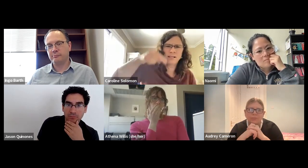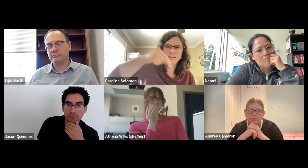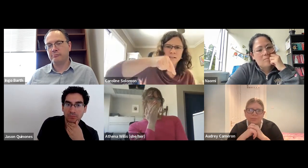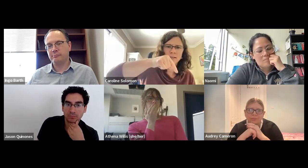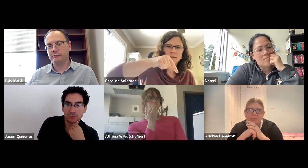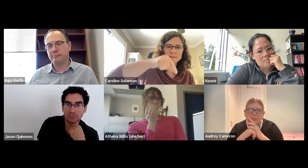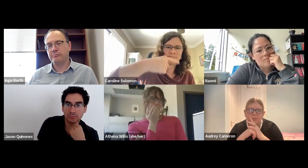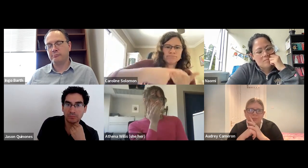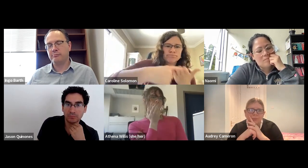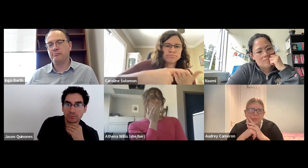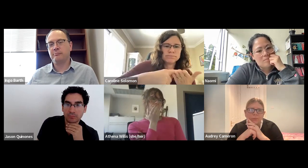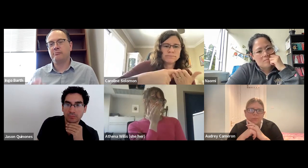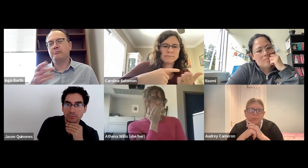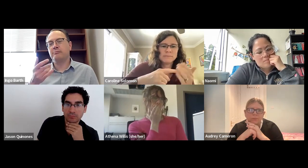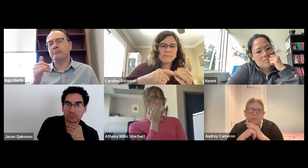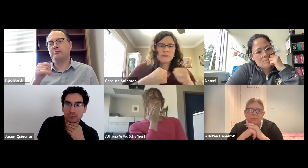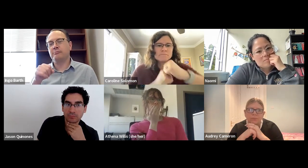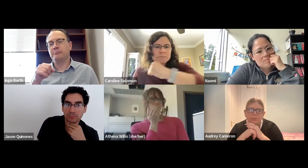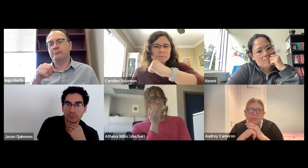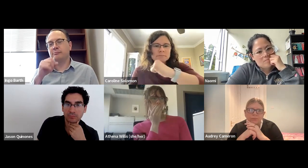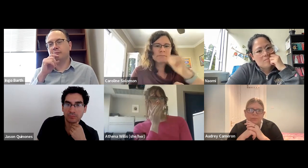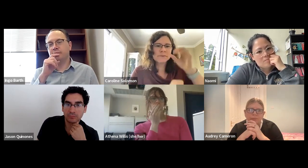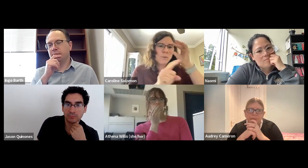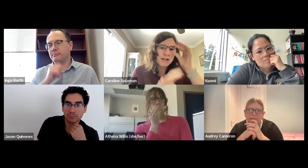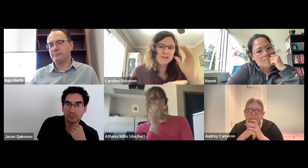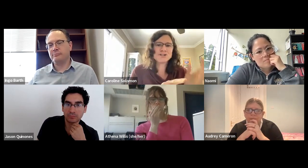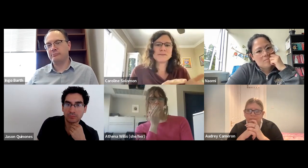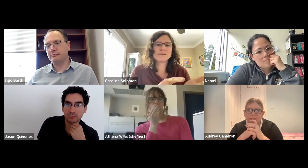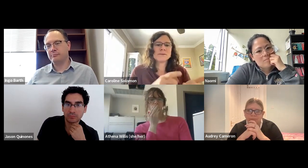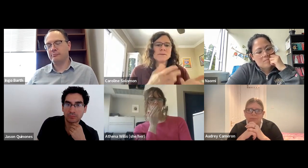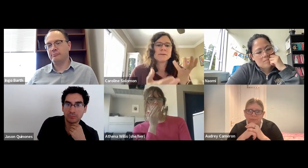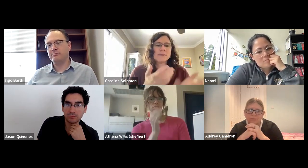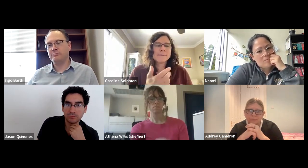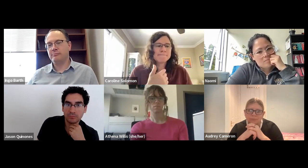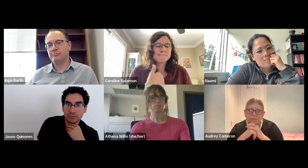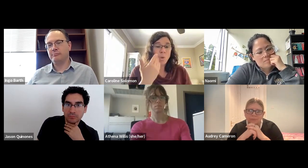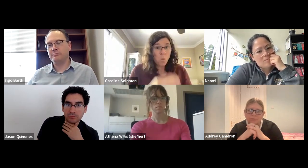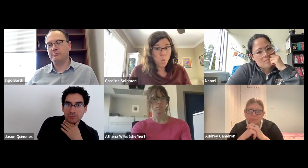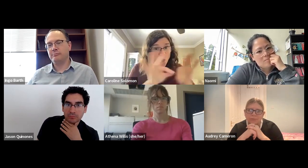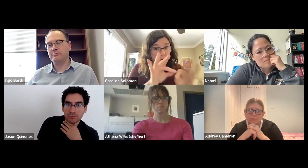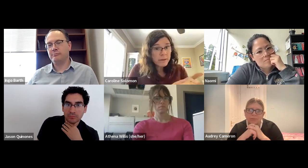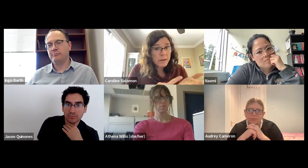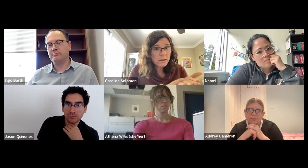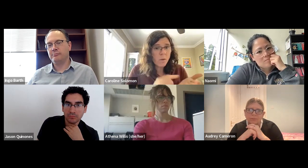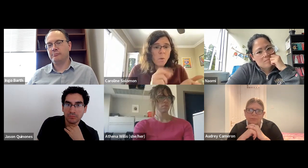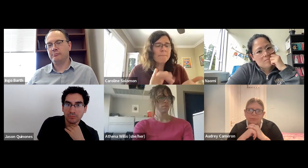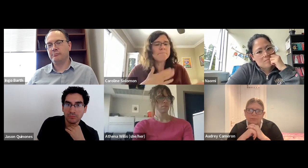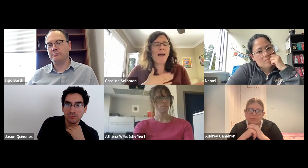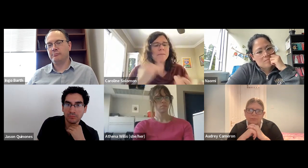up these meetings, but we haven't gotten to the heart of the discussion that's fundamental to these questions. So is it worth having